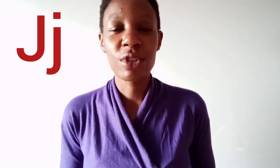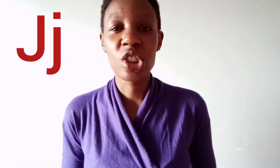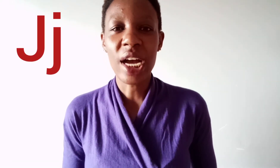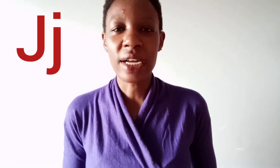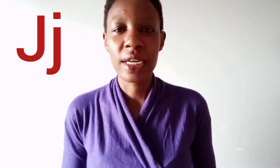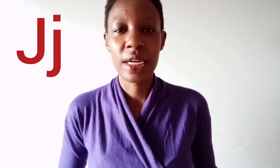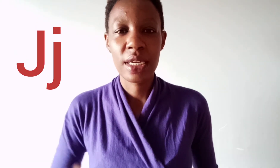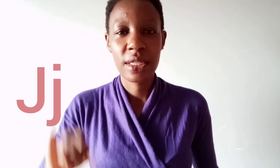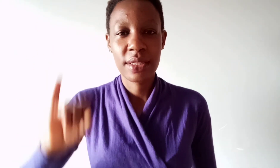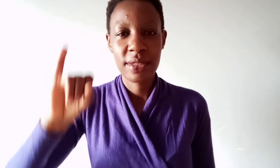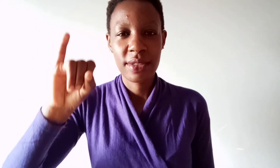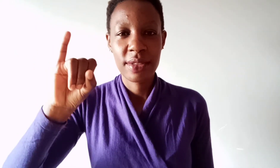jug.